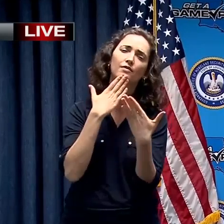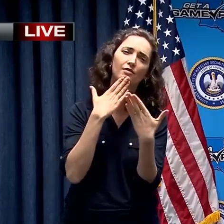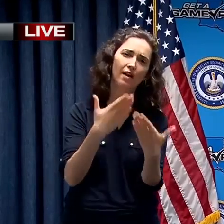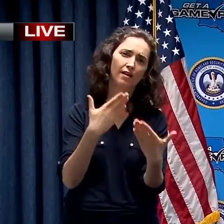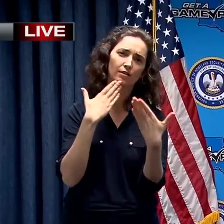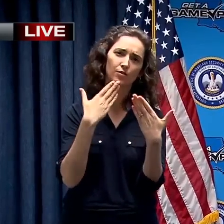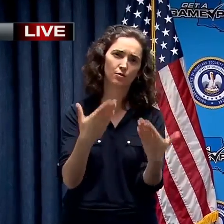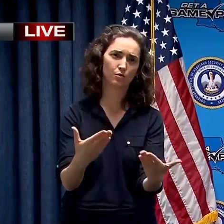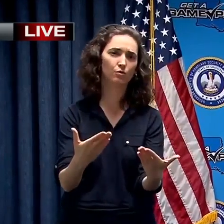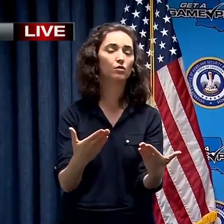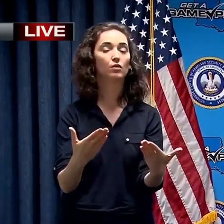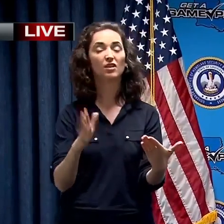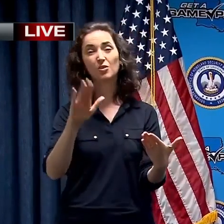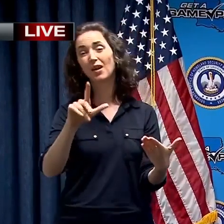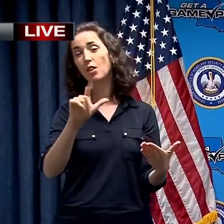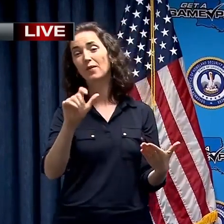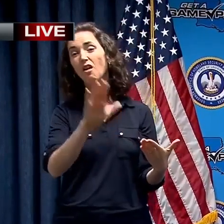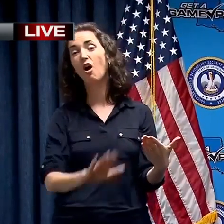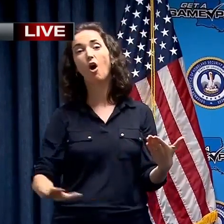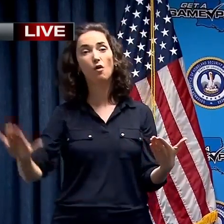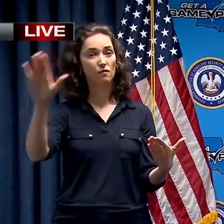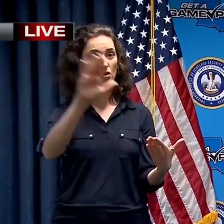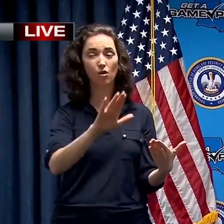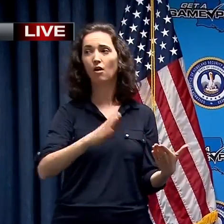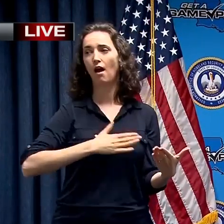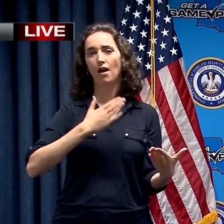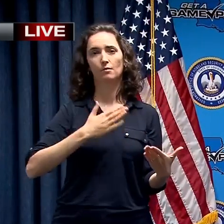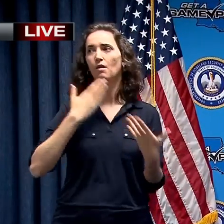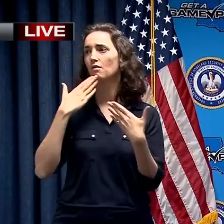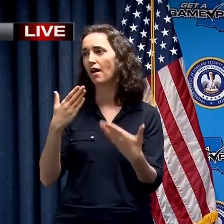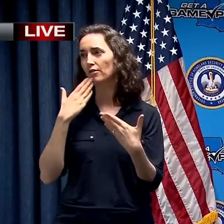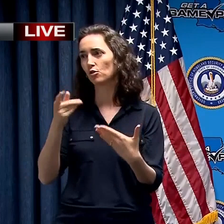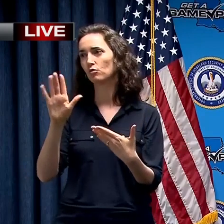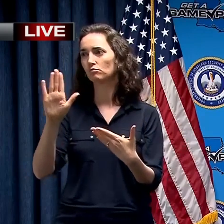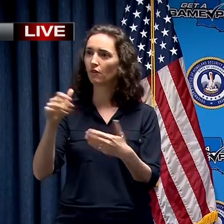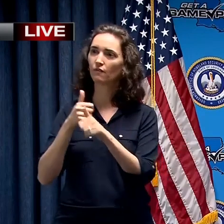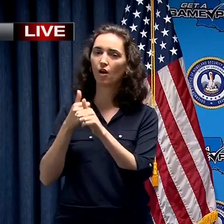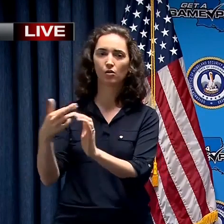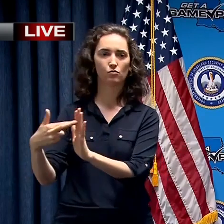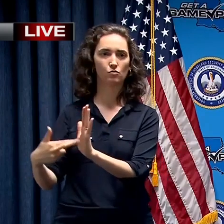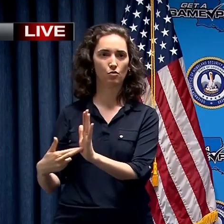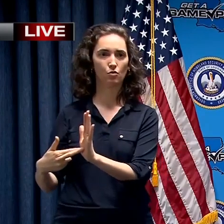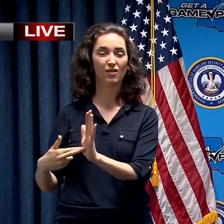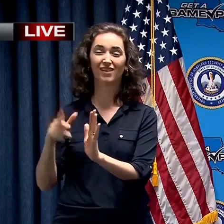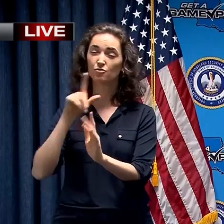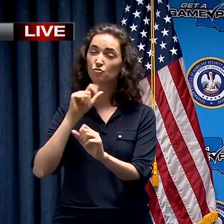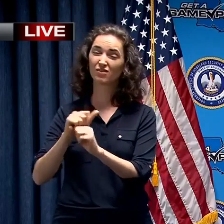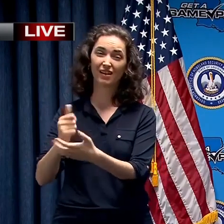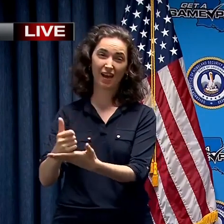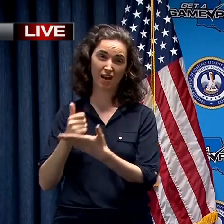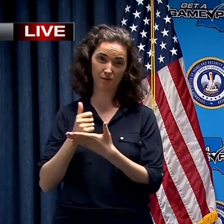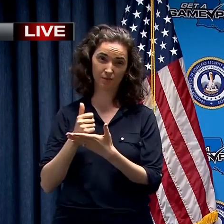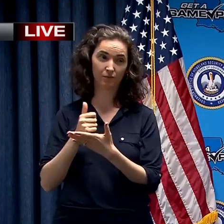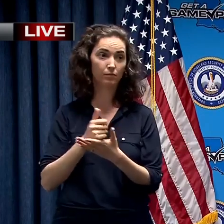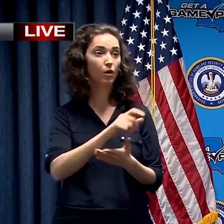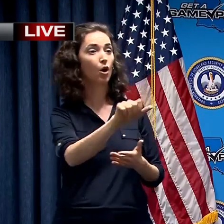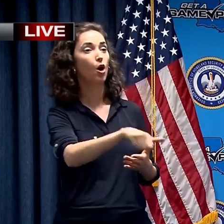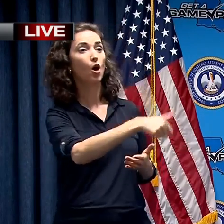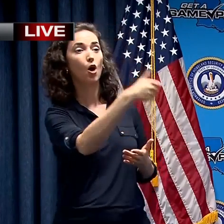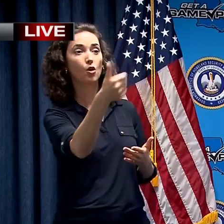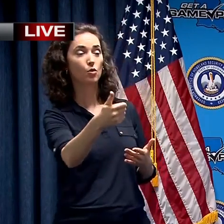overwhelming majority of the state of Louisiana sincerely appreciates what you're doing. You really are helping. But for those of you who are not